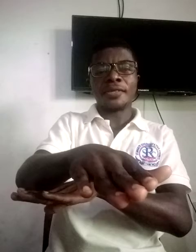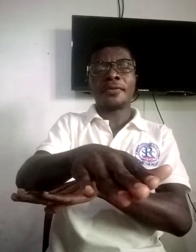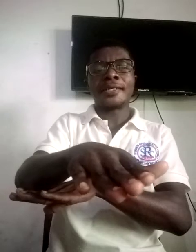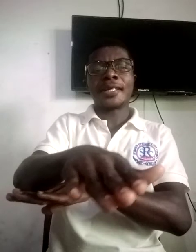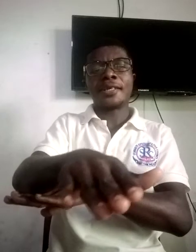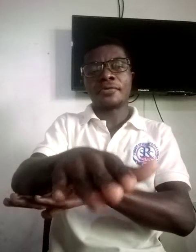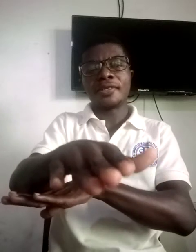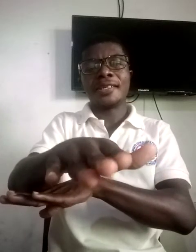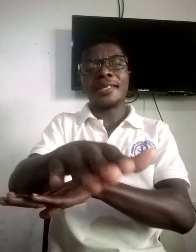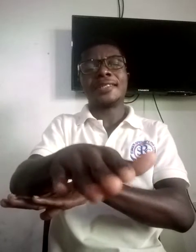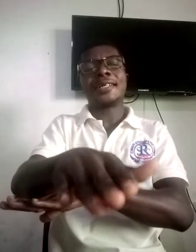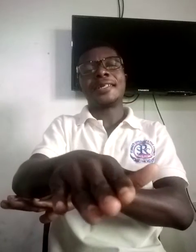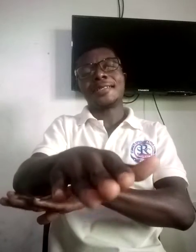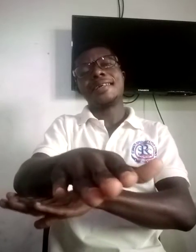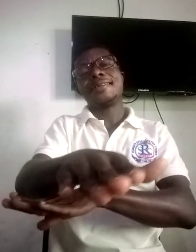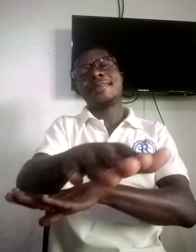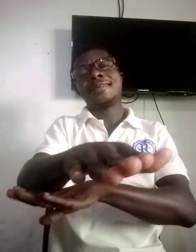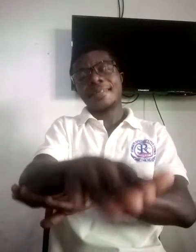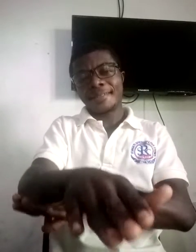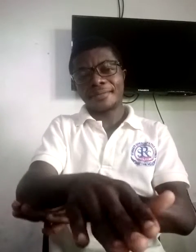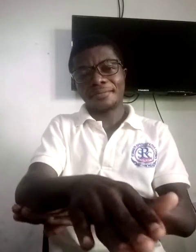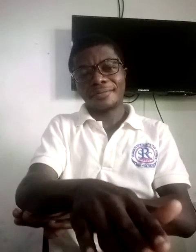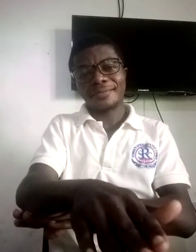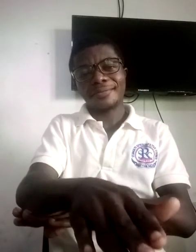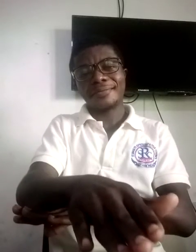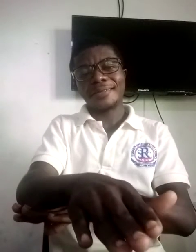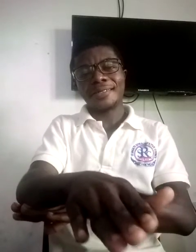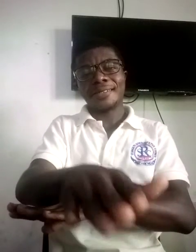the sun is what? The sun is setting.